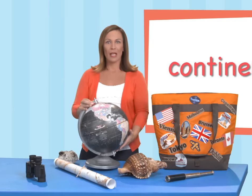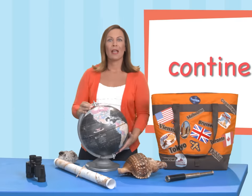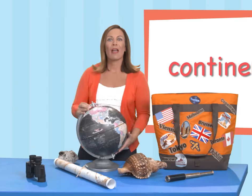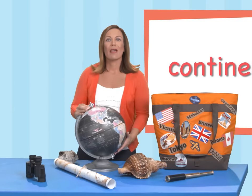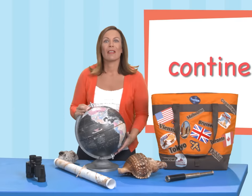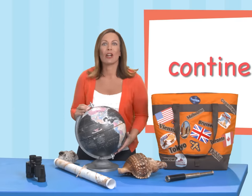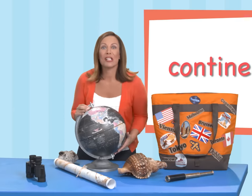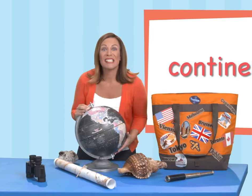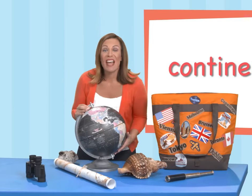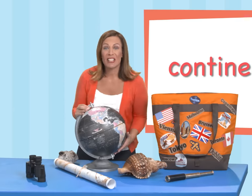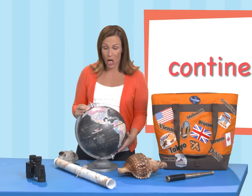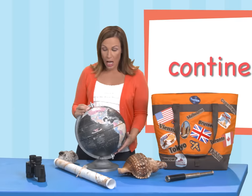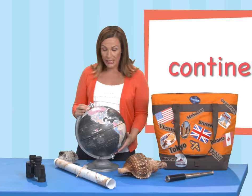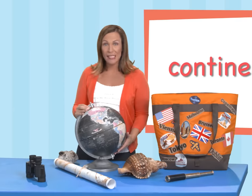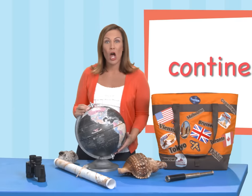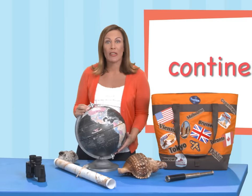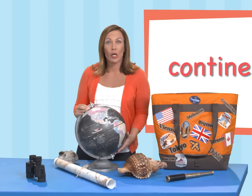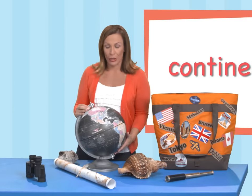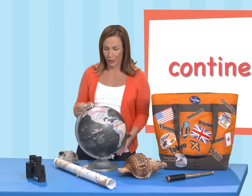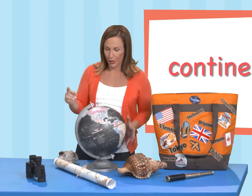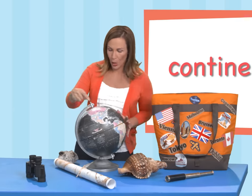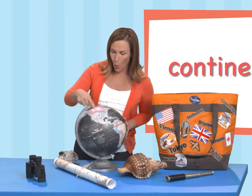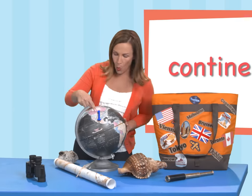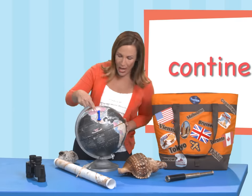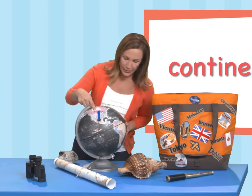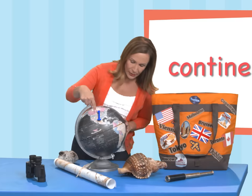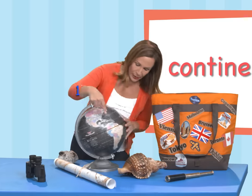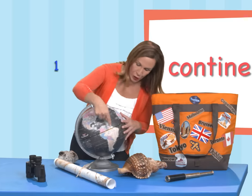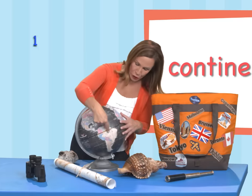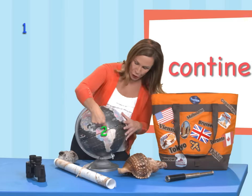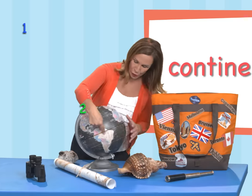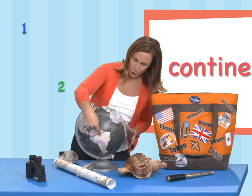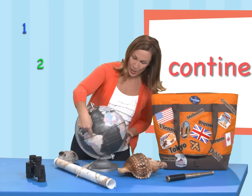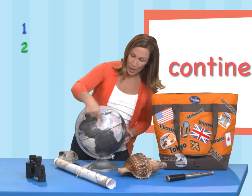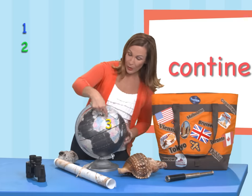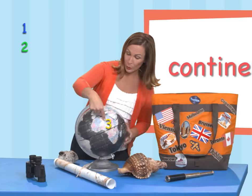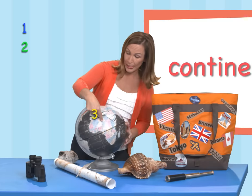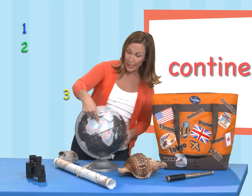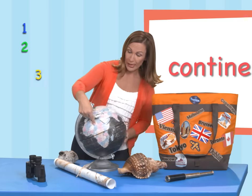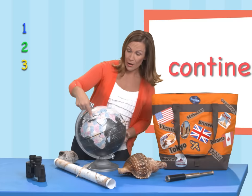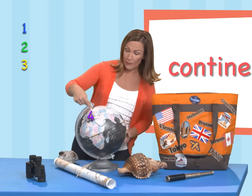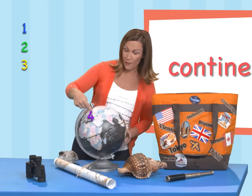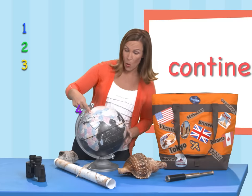There are seven continents on the Earth. One, two, three, four,